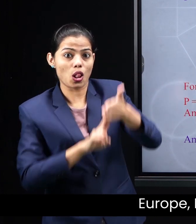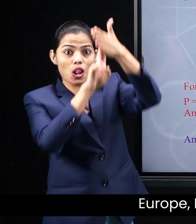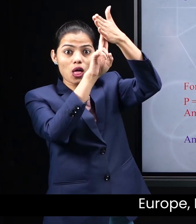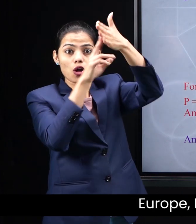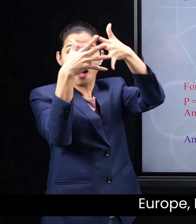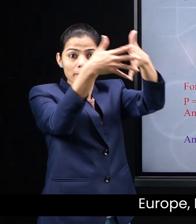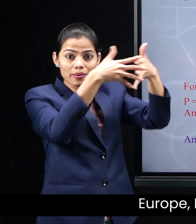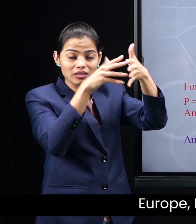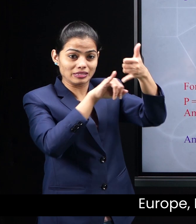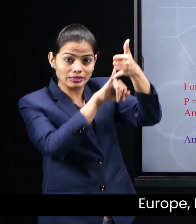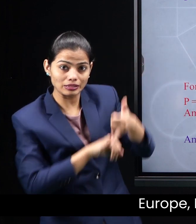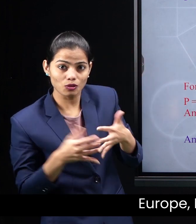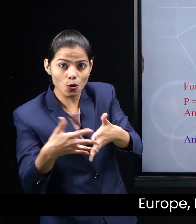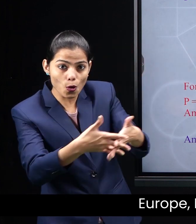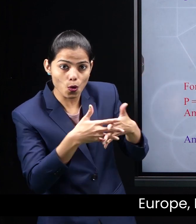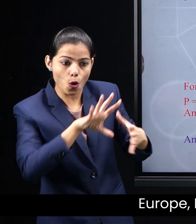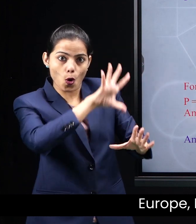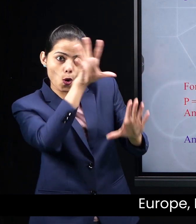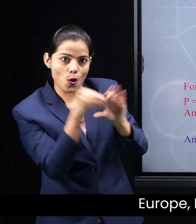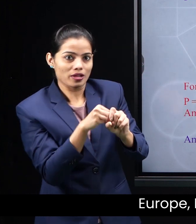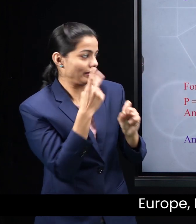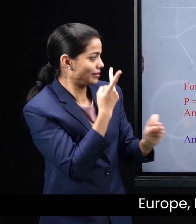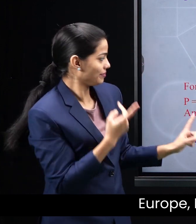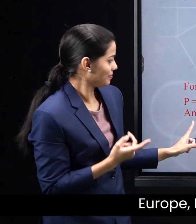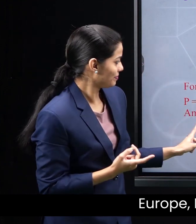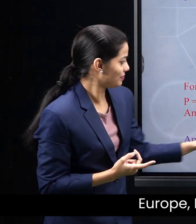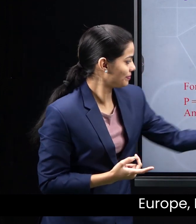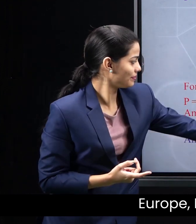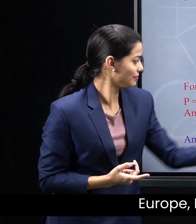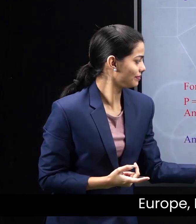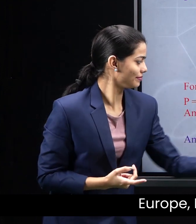Europe, North America, South America.